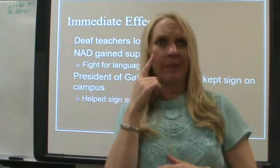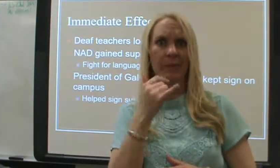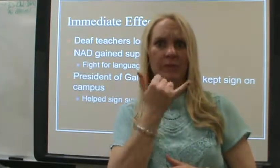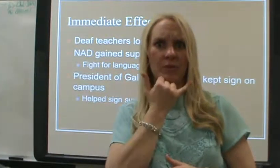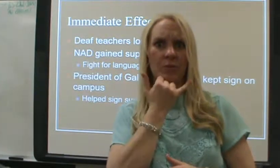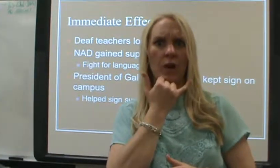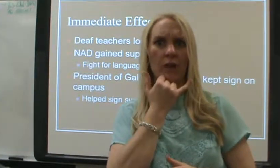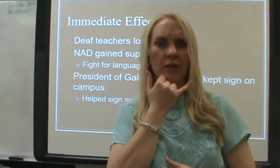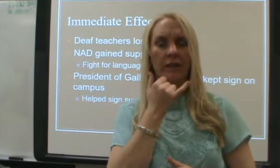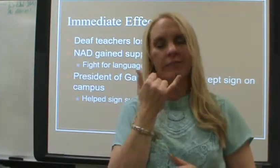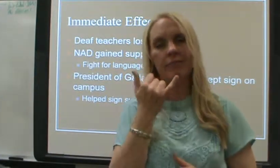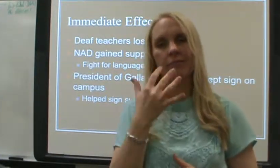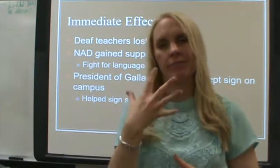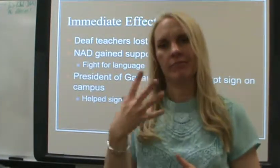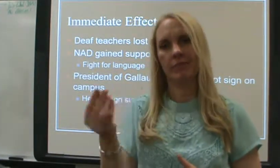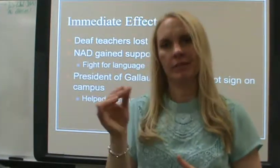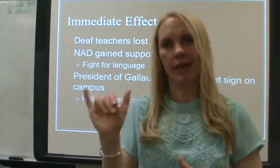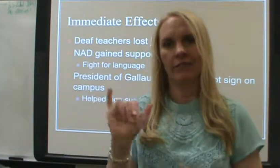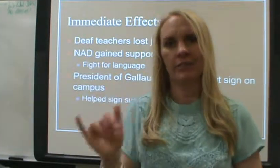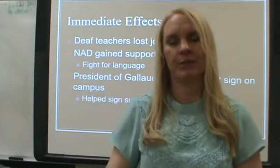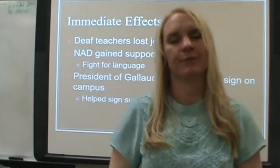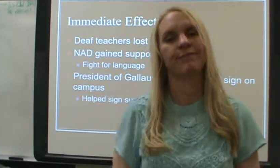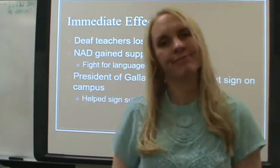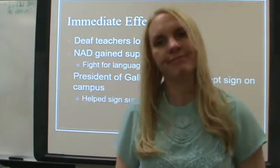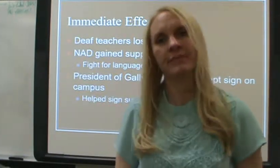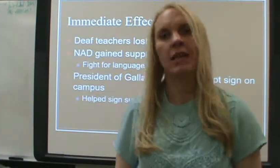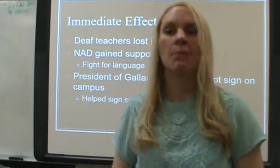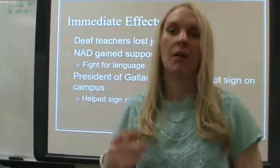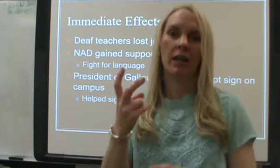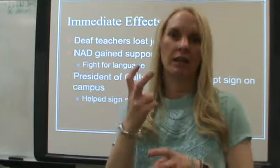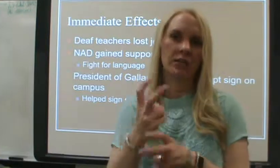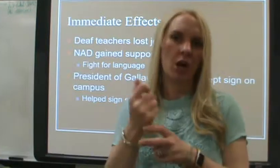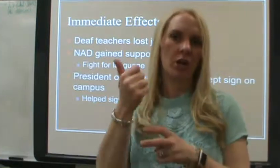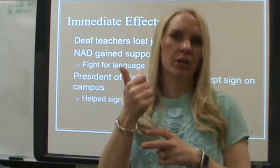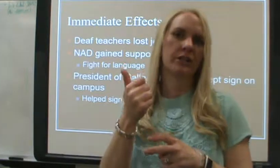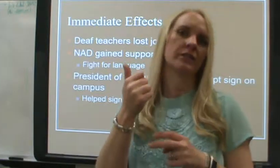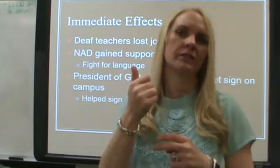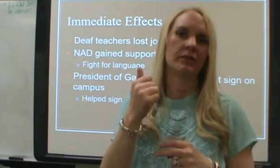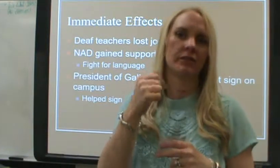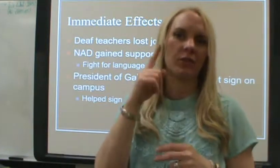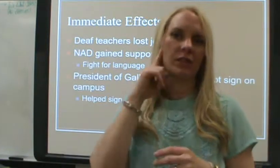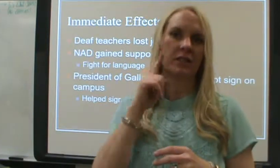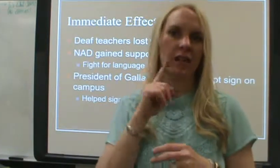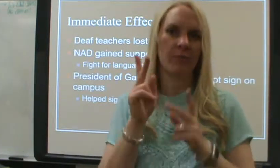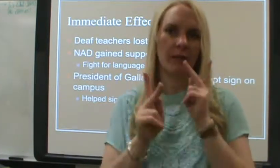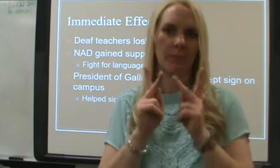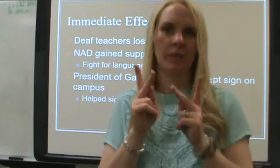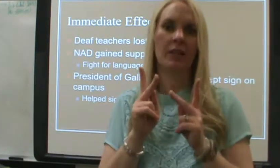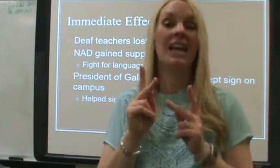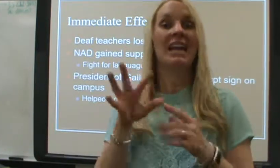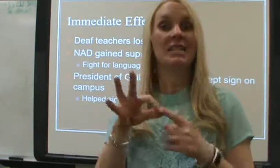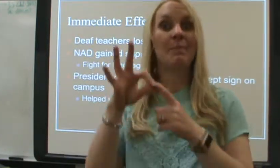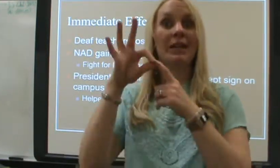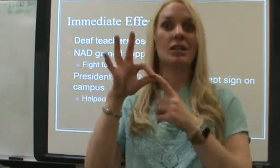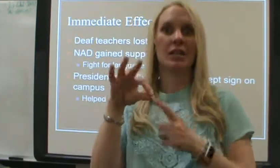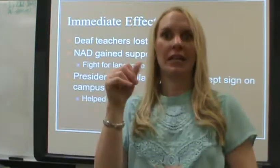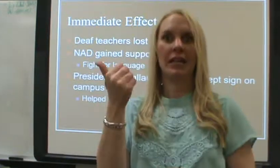this was wrong and left too. But it's harder for deaf people, especially